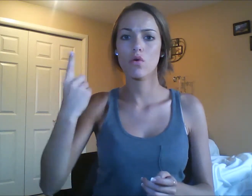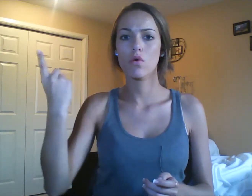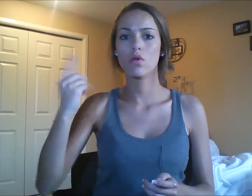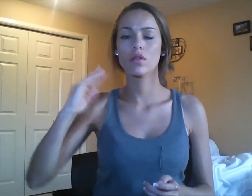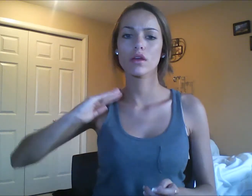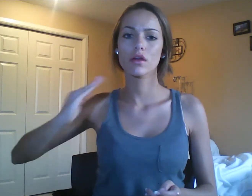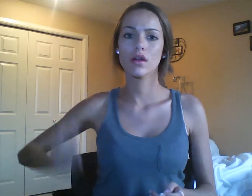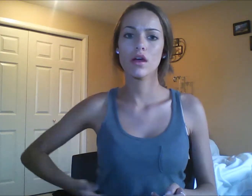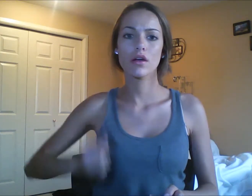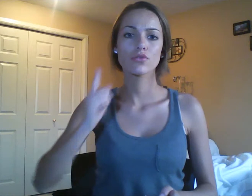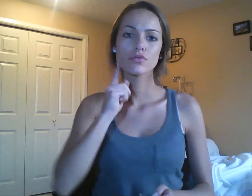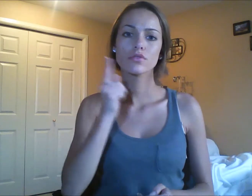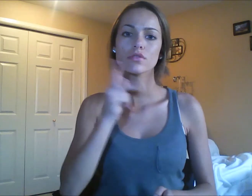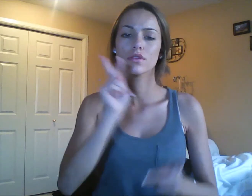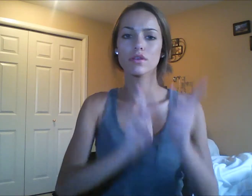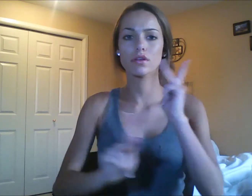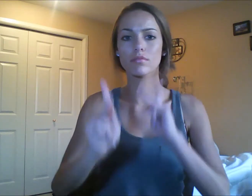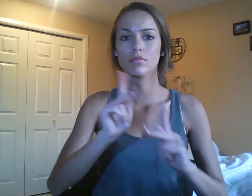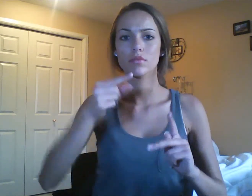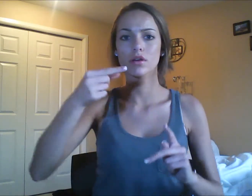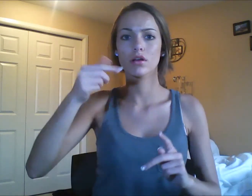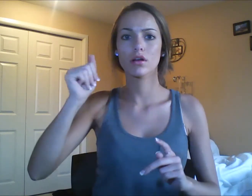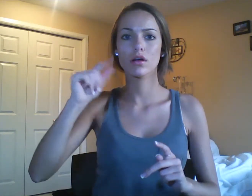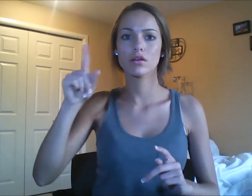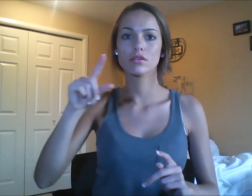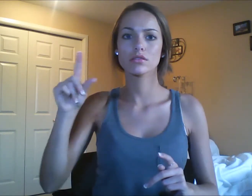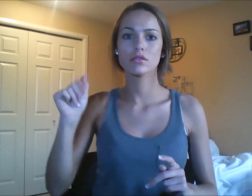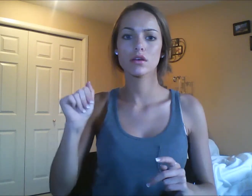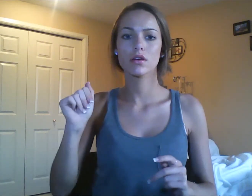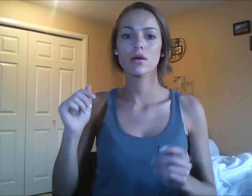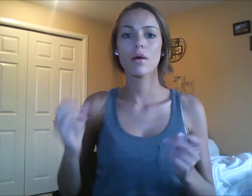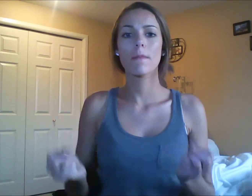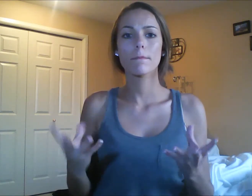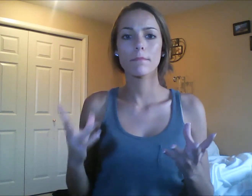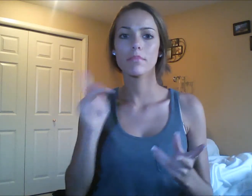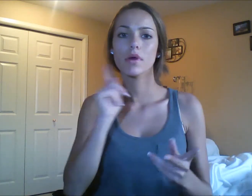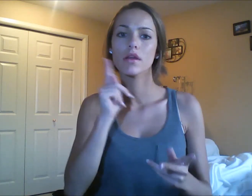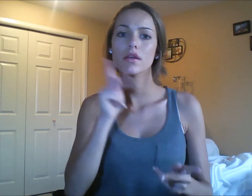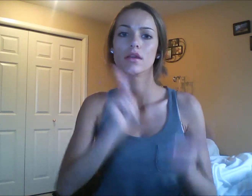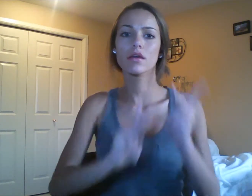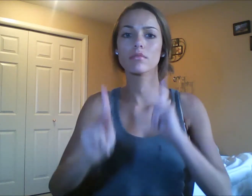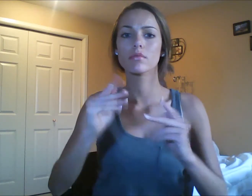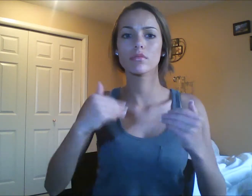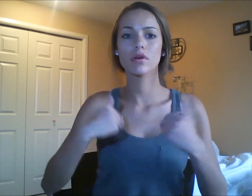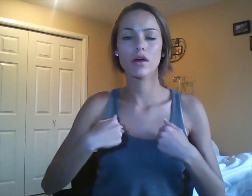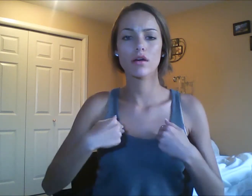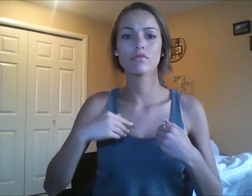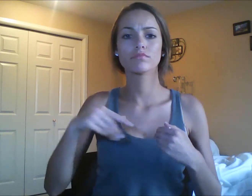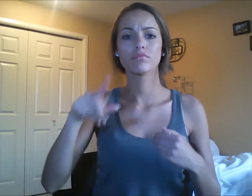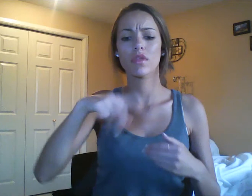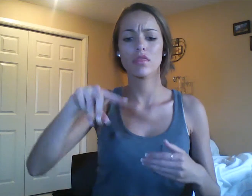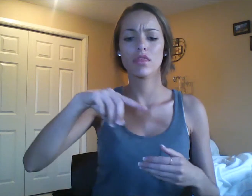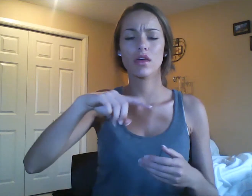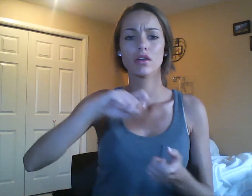employees. Gaza has a fairly large deaf population, and they are taking the necessary steps to help include